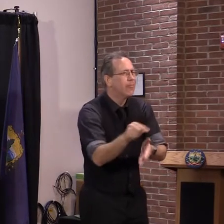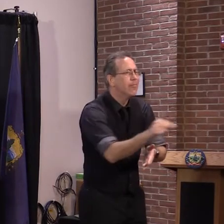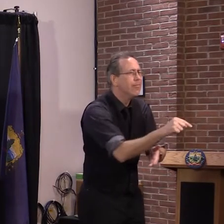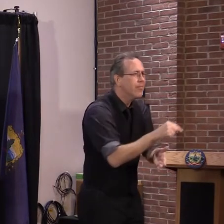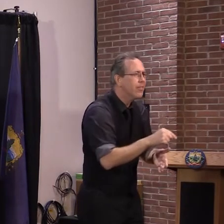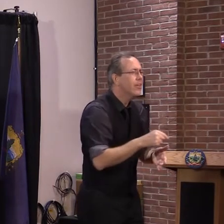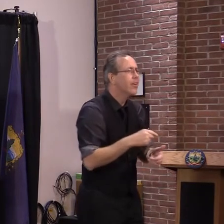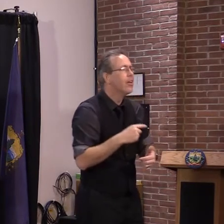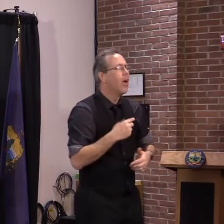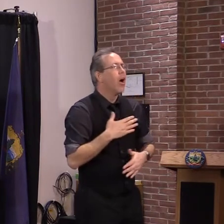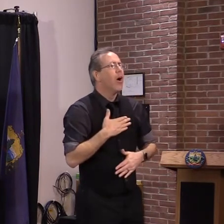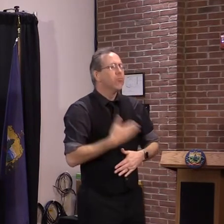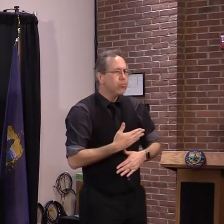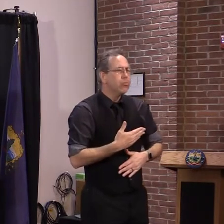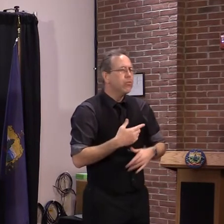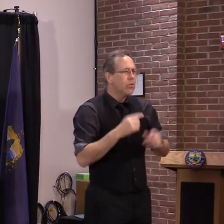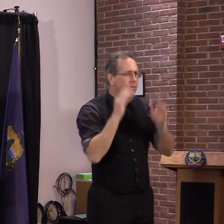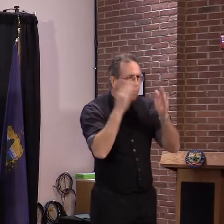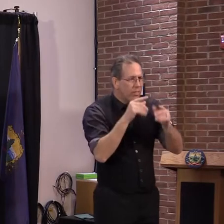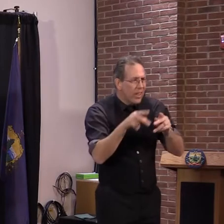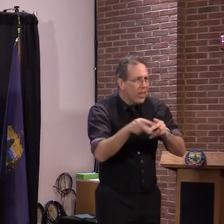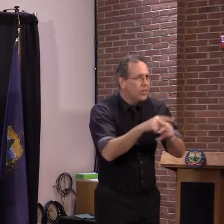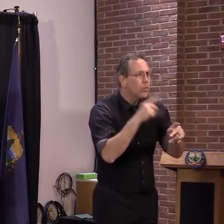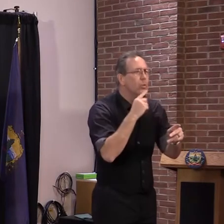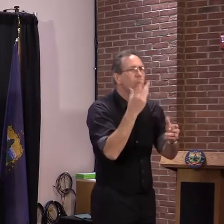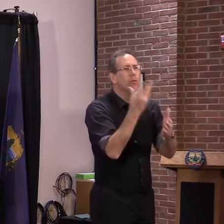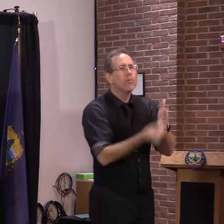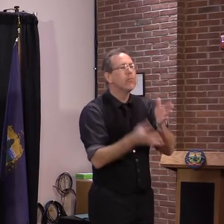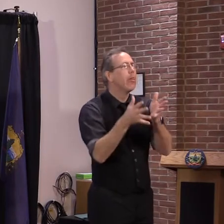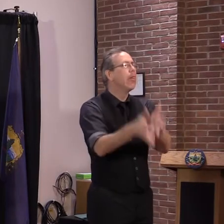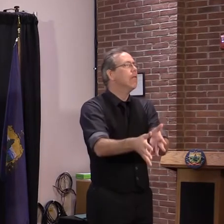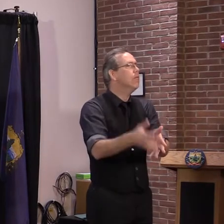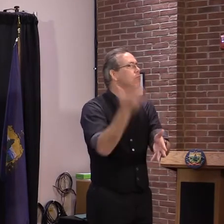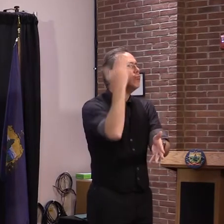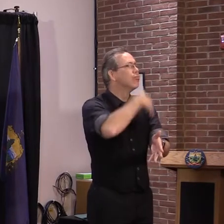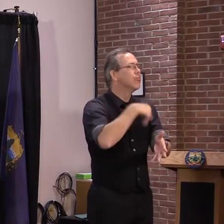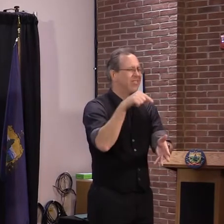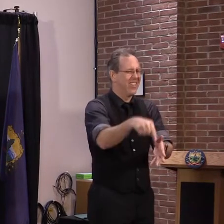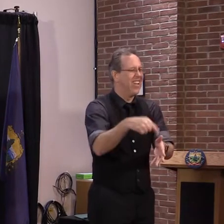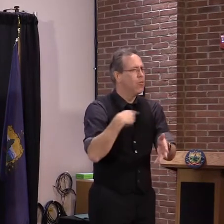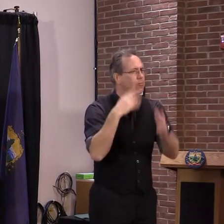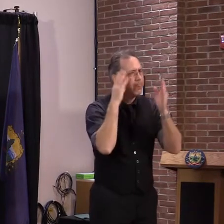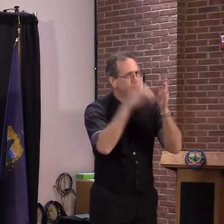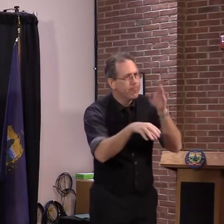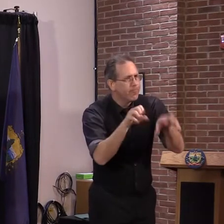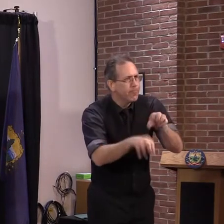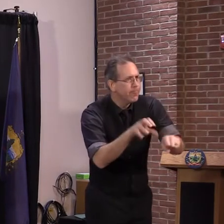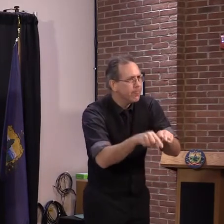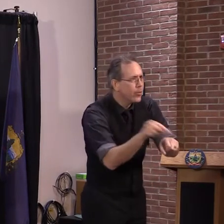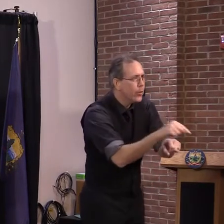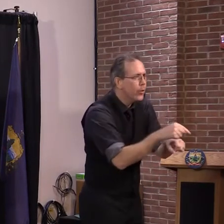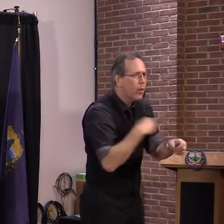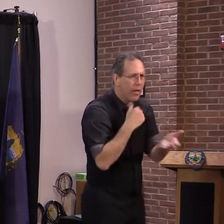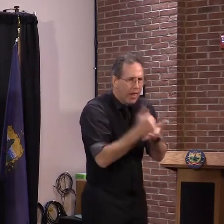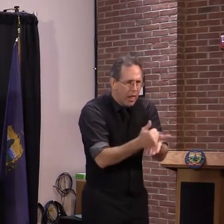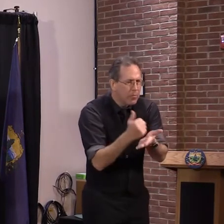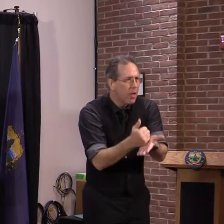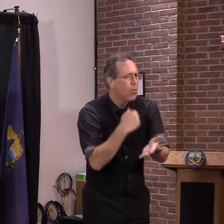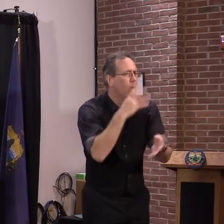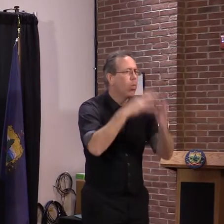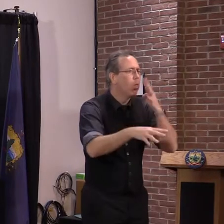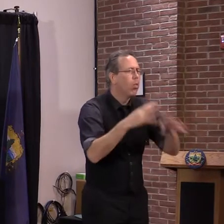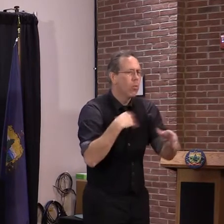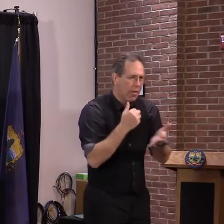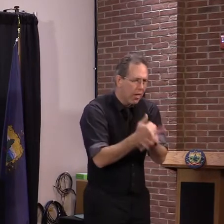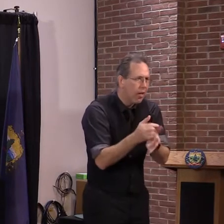the forgotten counties and to make sure that we can help them to regain some